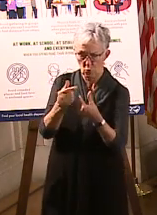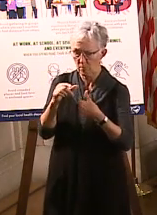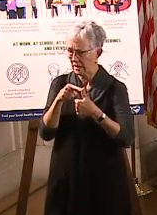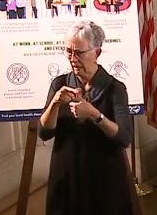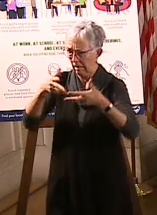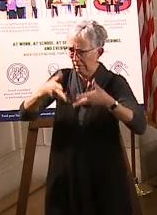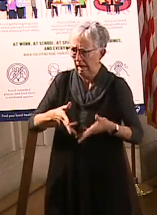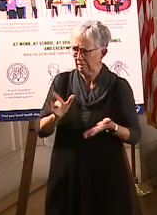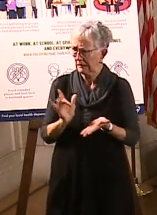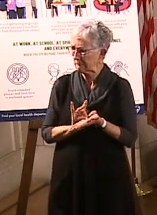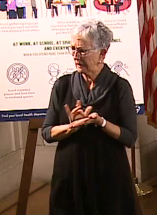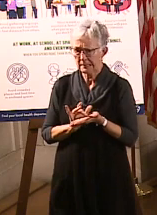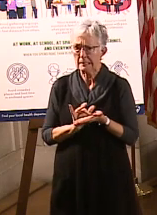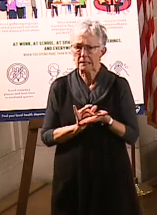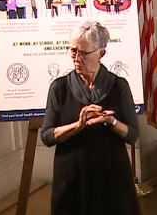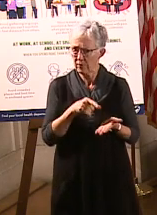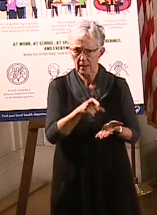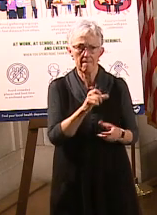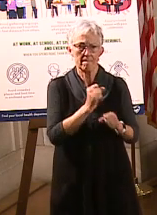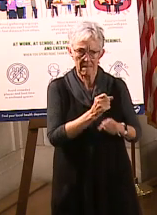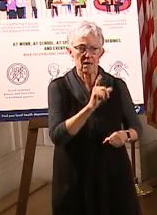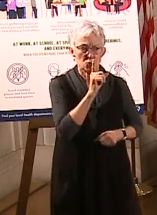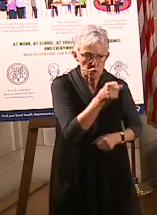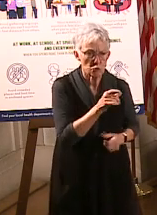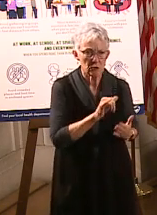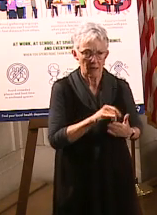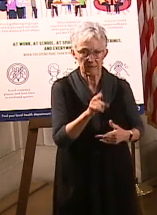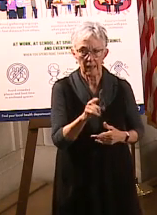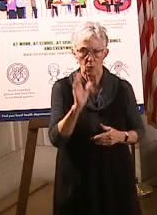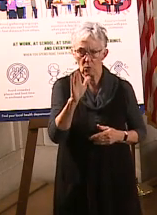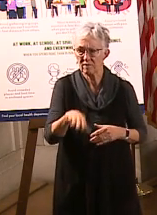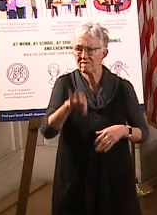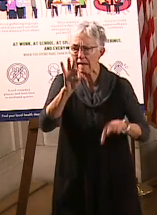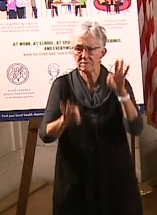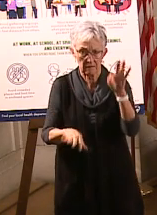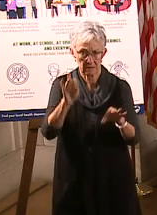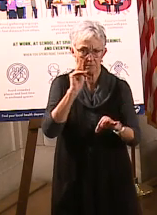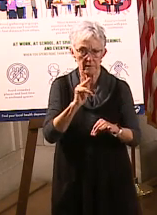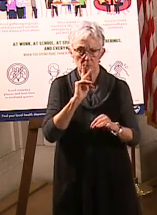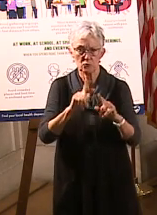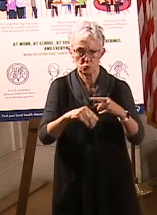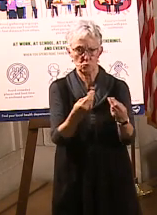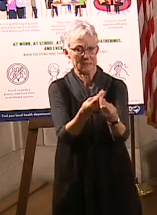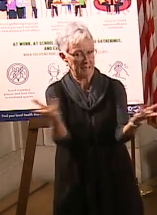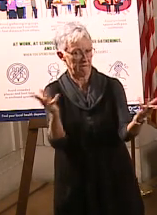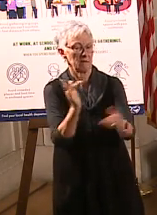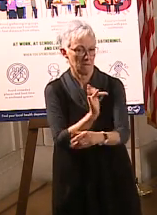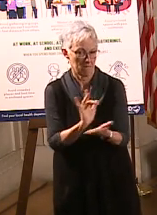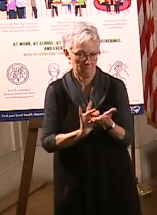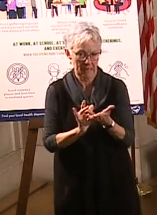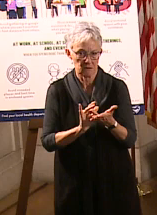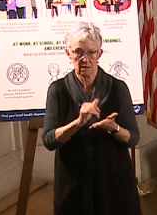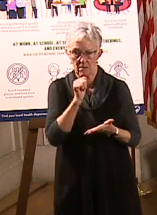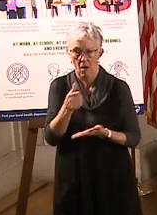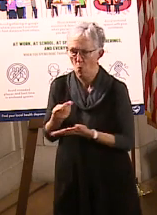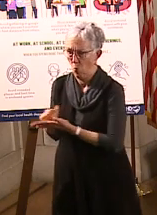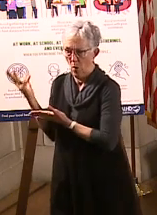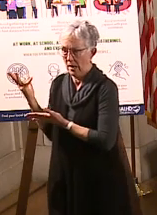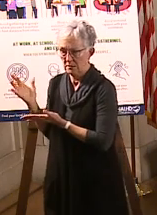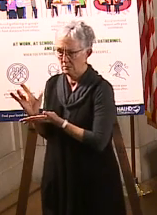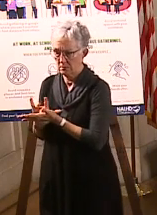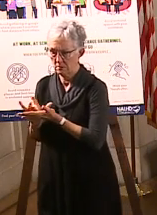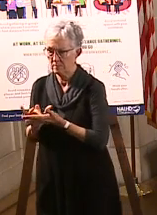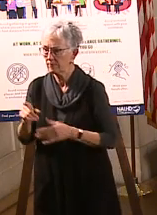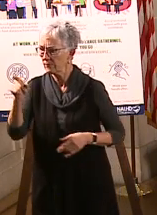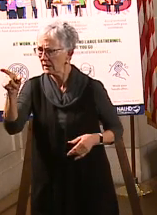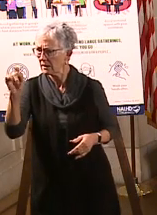they are going to make sure that those vaccines go in arms so that we don't waste any of those vaccines. So we are making a priority on that. And then, Taylor, I don't know, did we